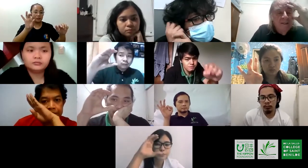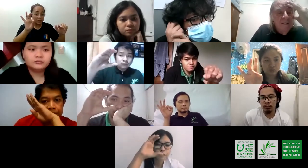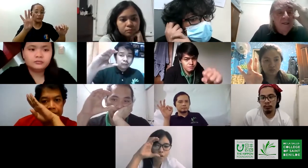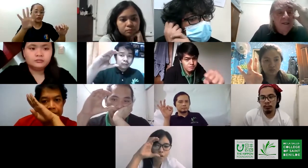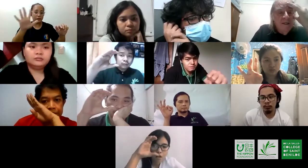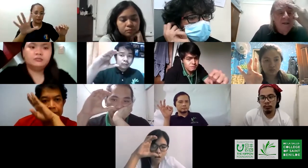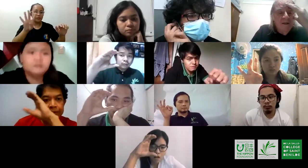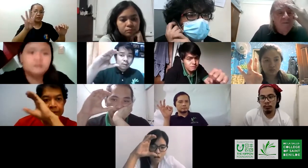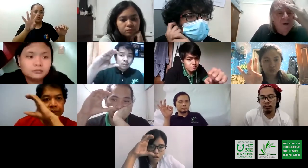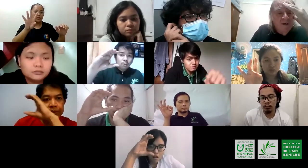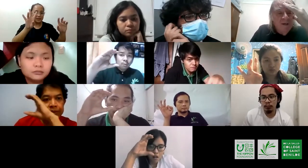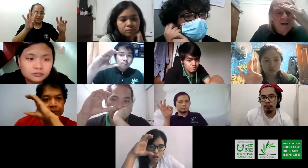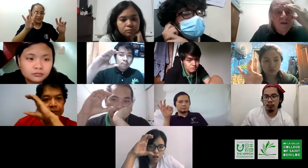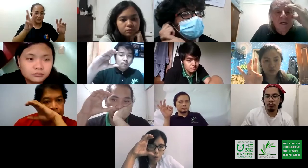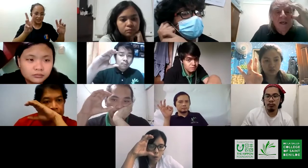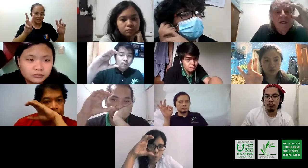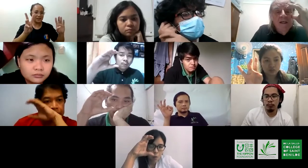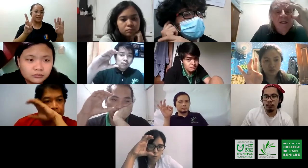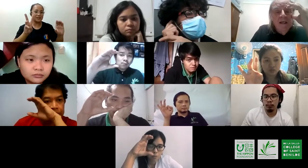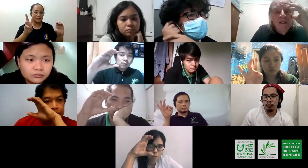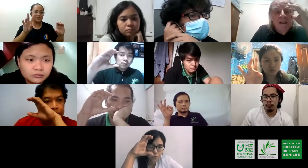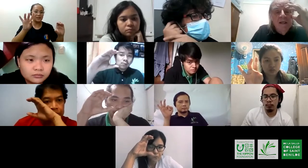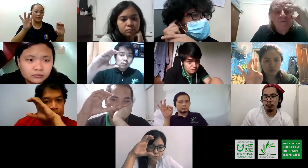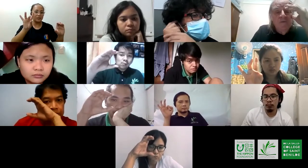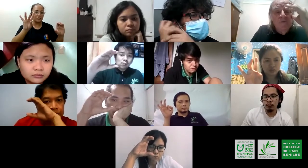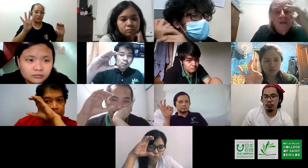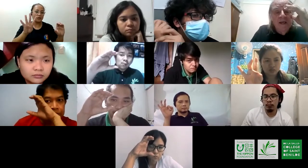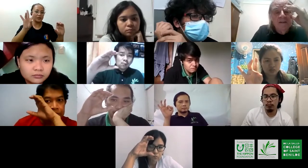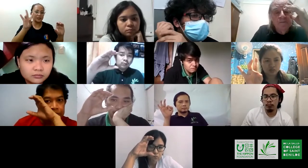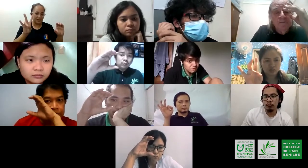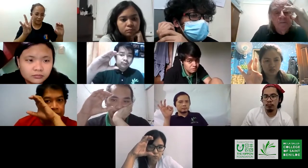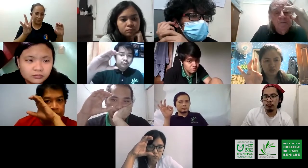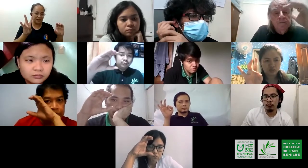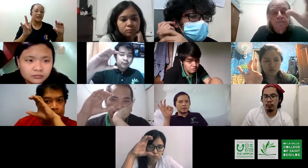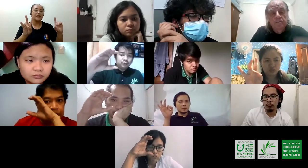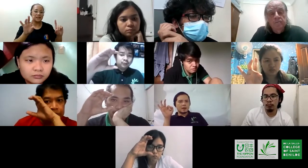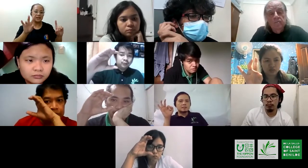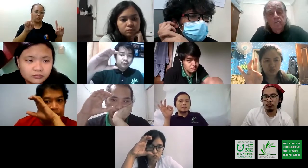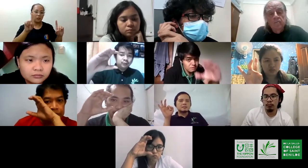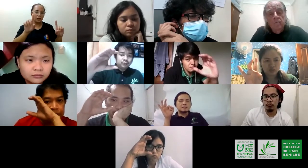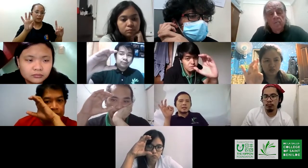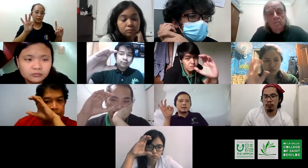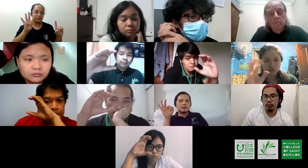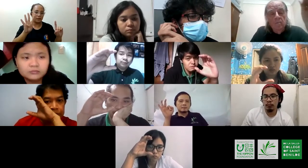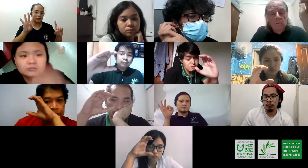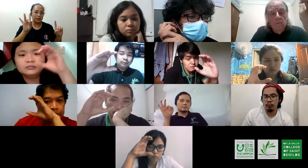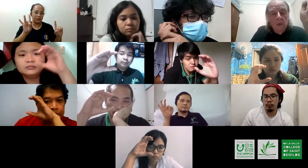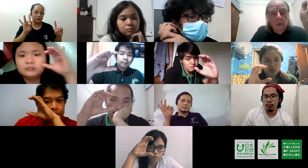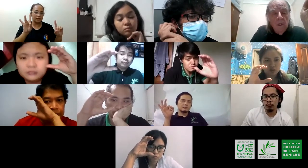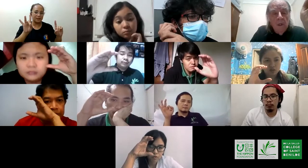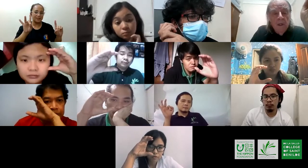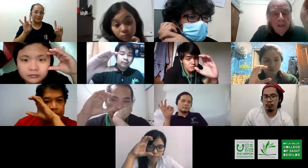C, 1947, D, 1948. I see C.